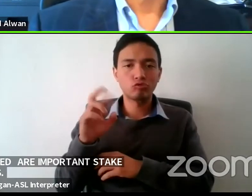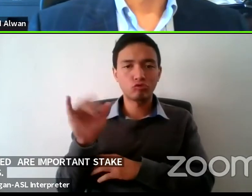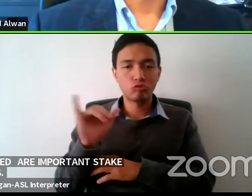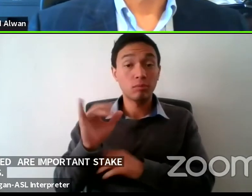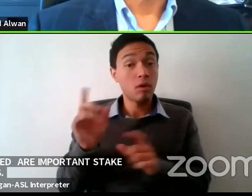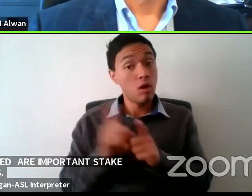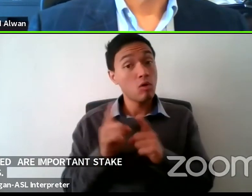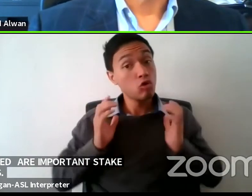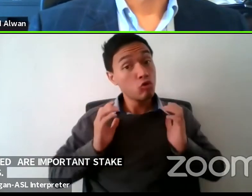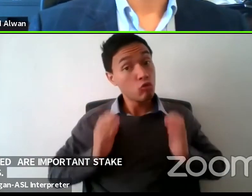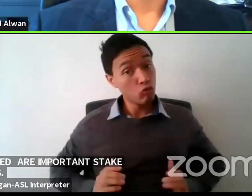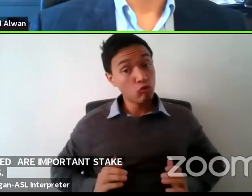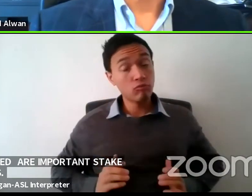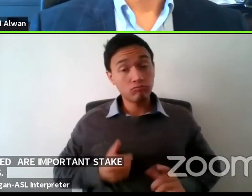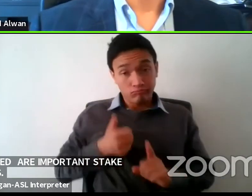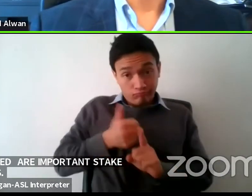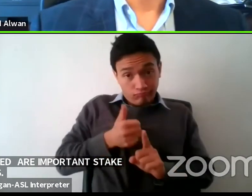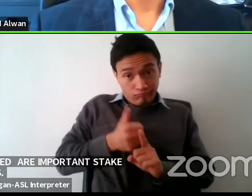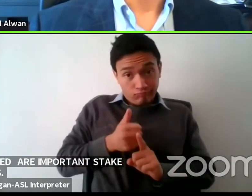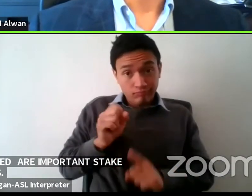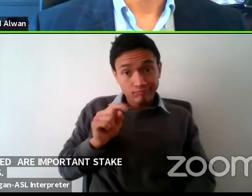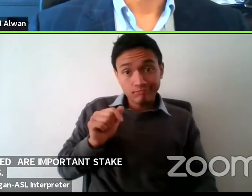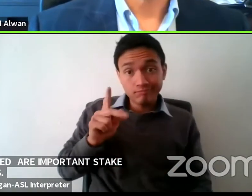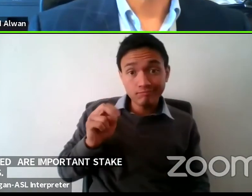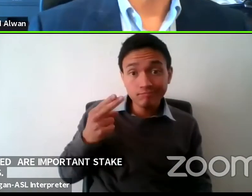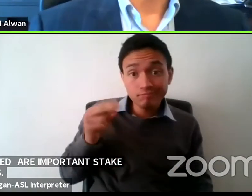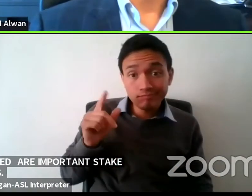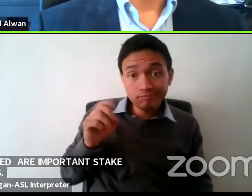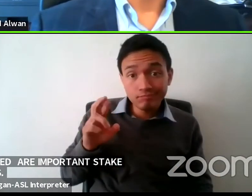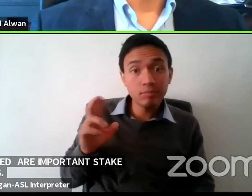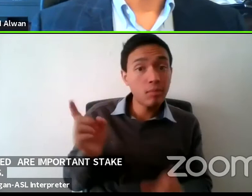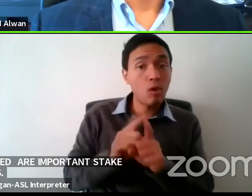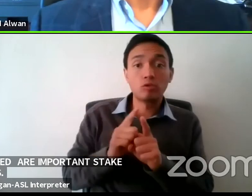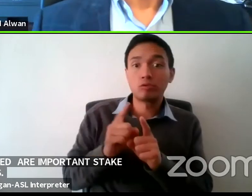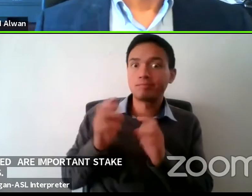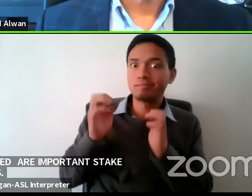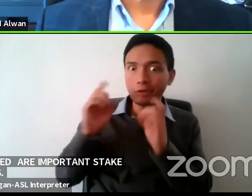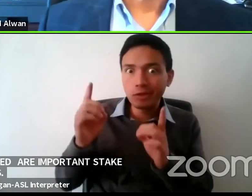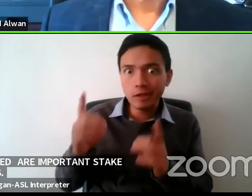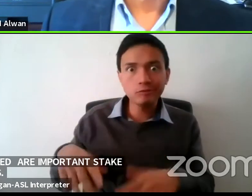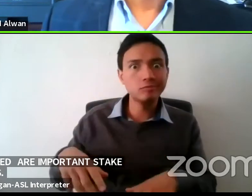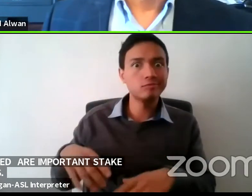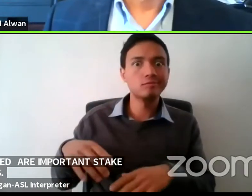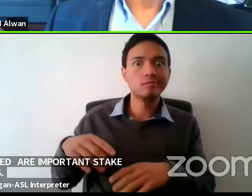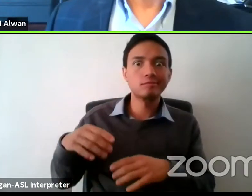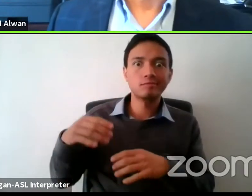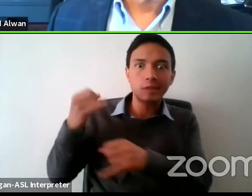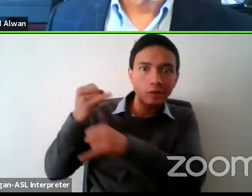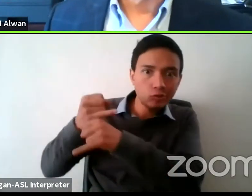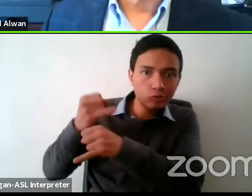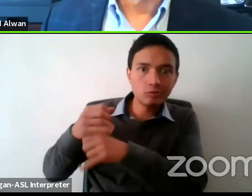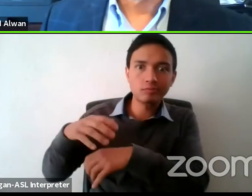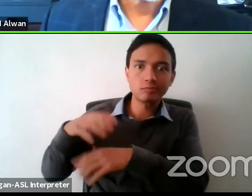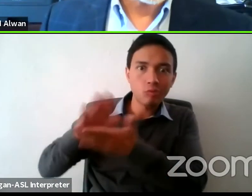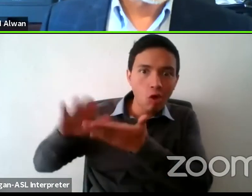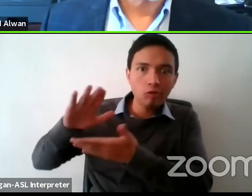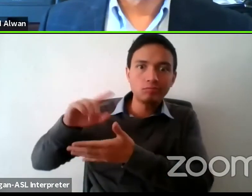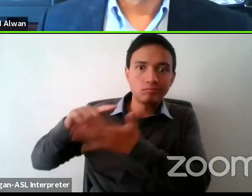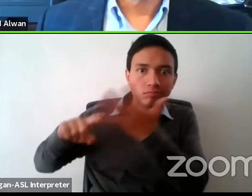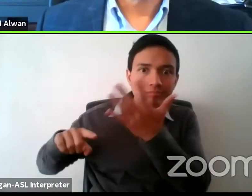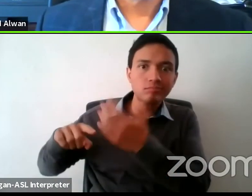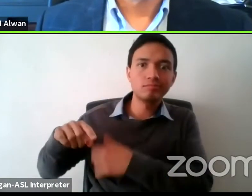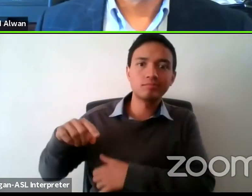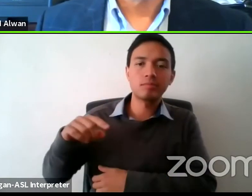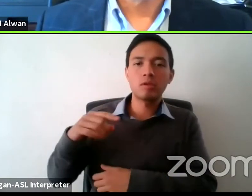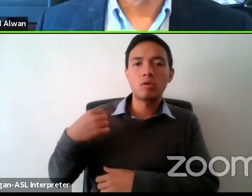are stakeholders, education institutions are stakeholders. We need to make sure that we